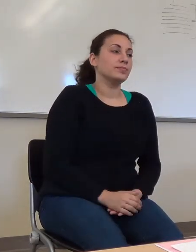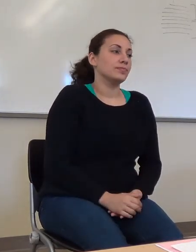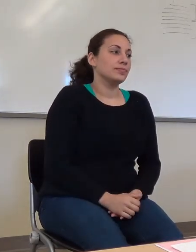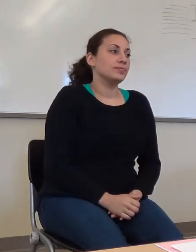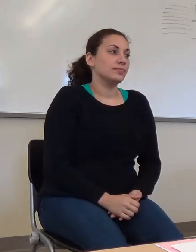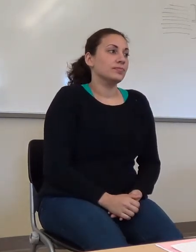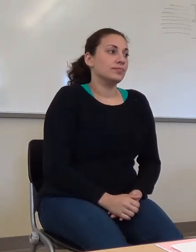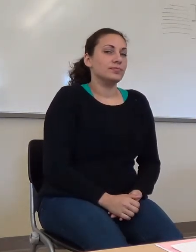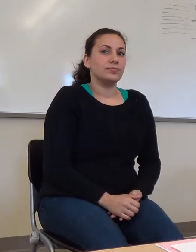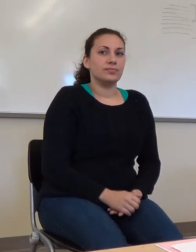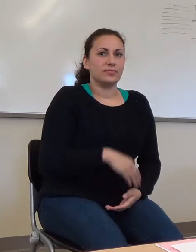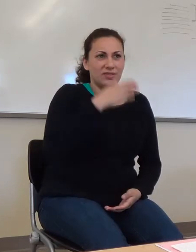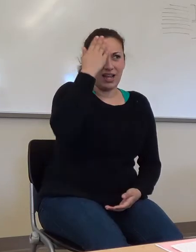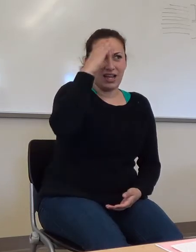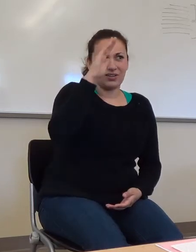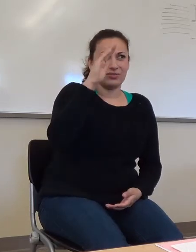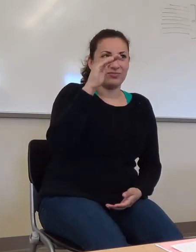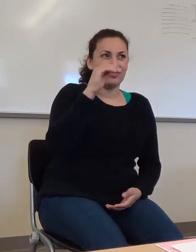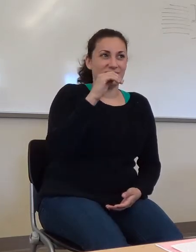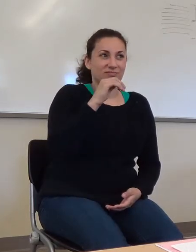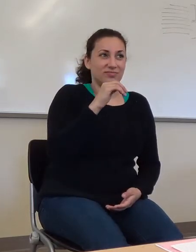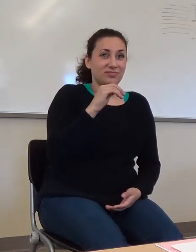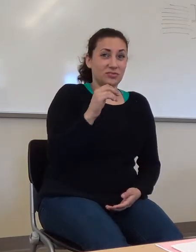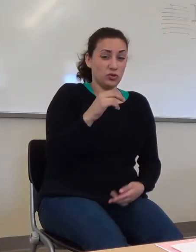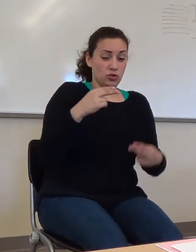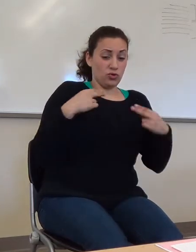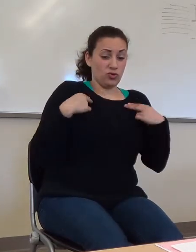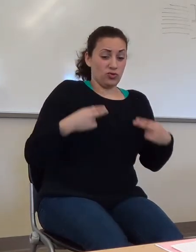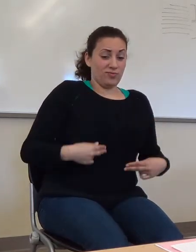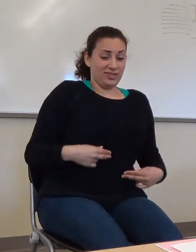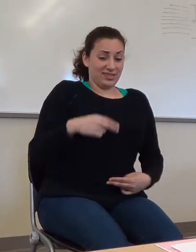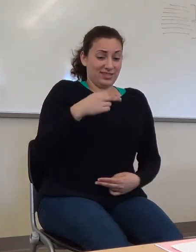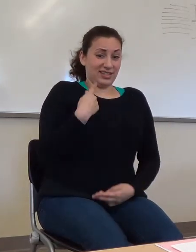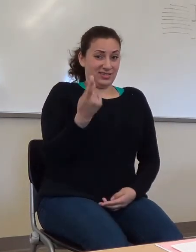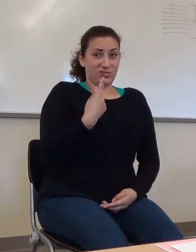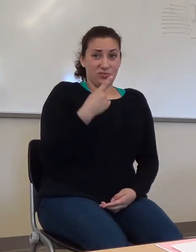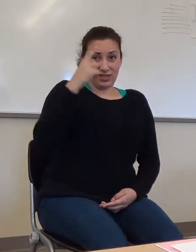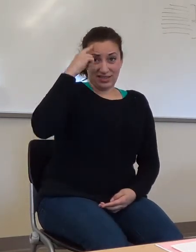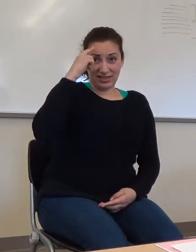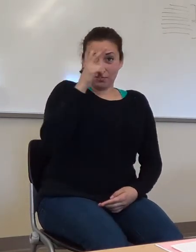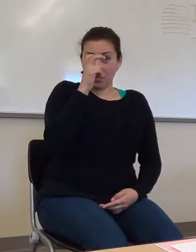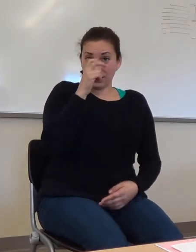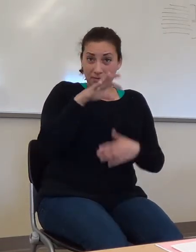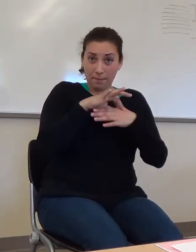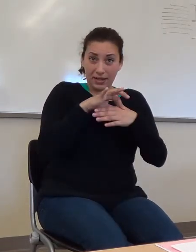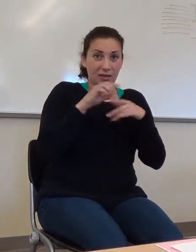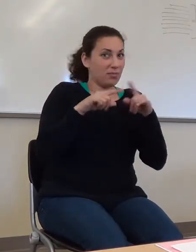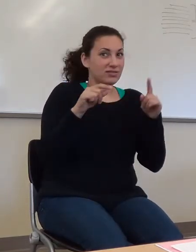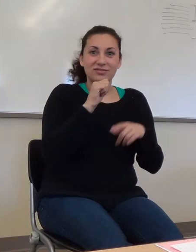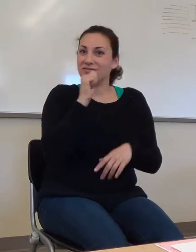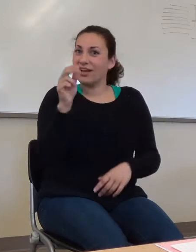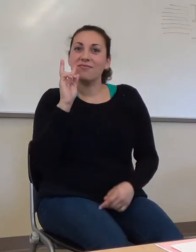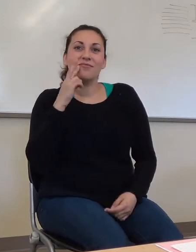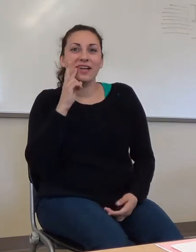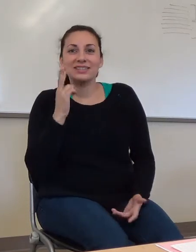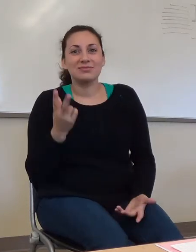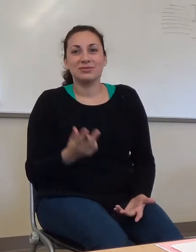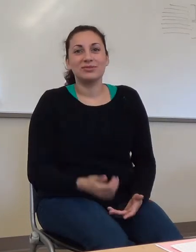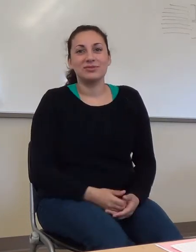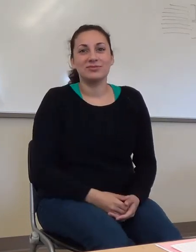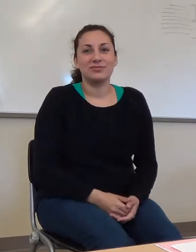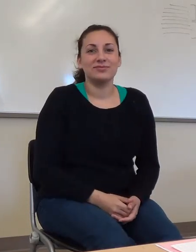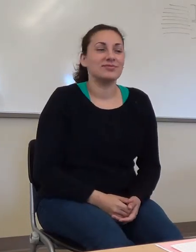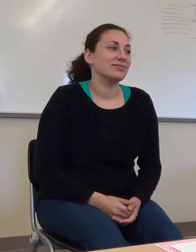I don't know whether humans think of insects as meat, but they're not vegetables, okay? All